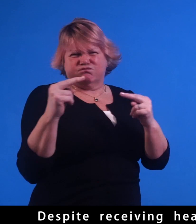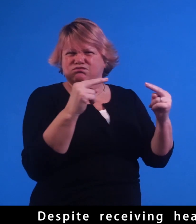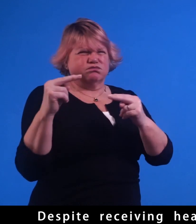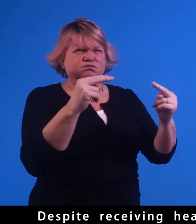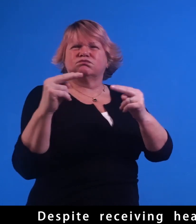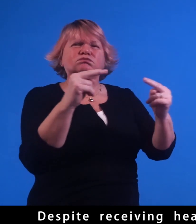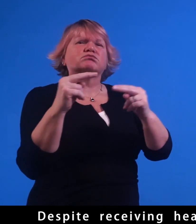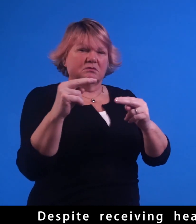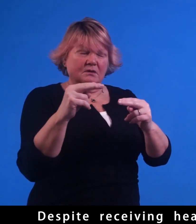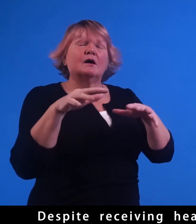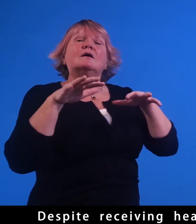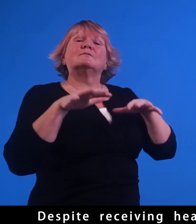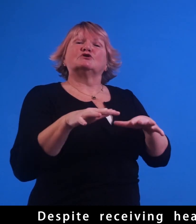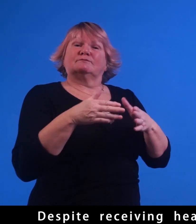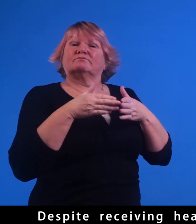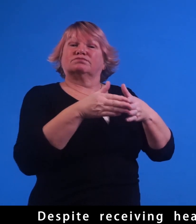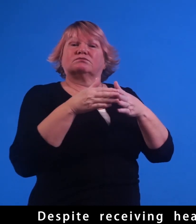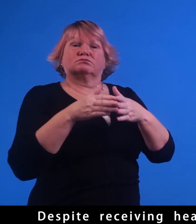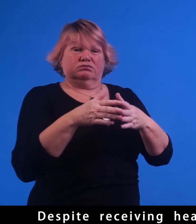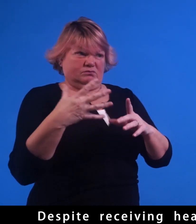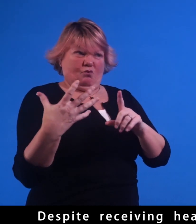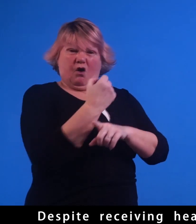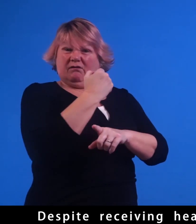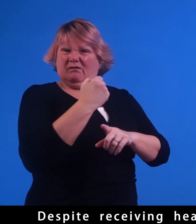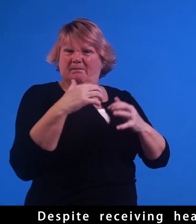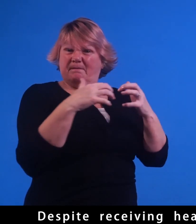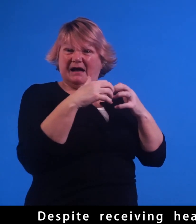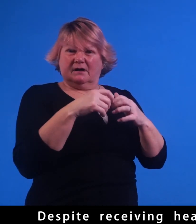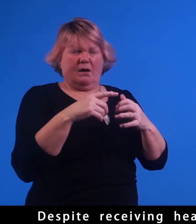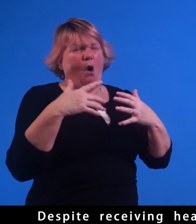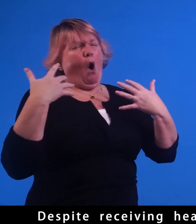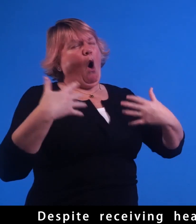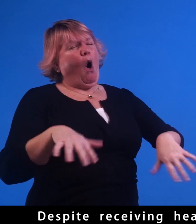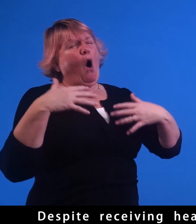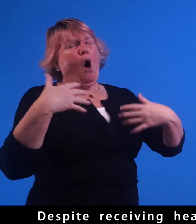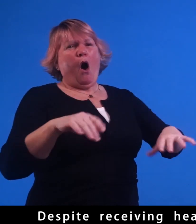the British fleet won the battle with an overwhelming victory,